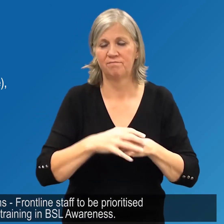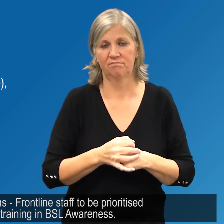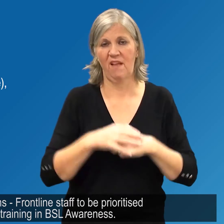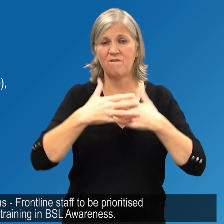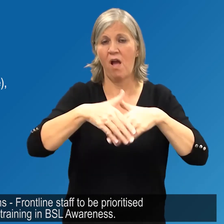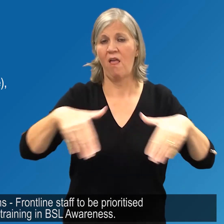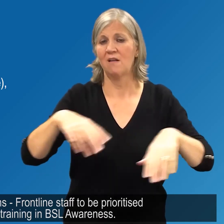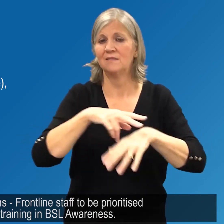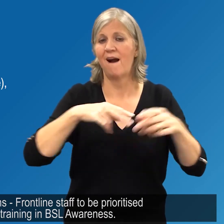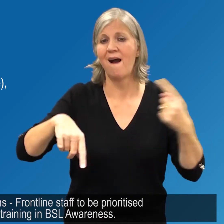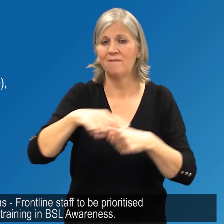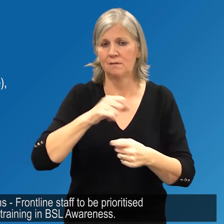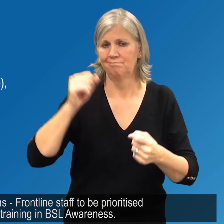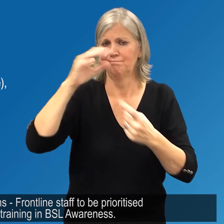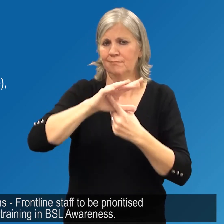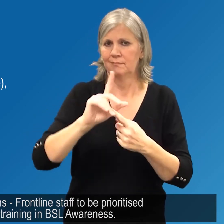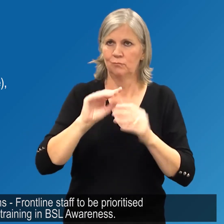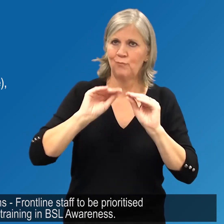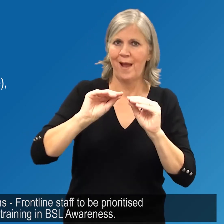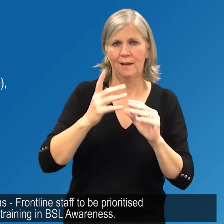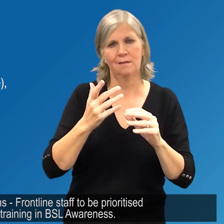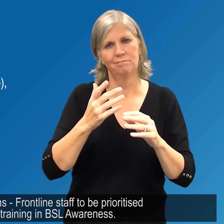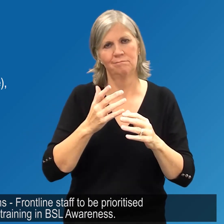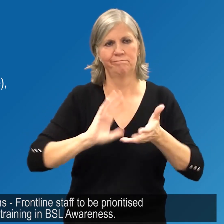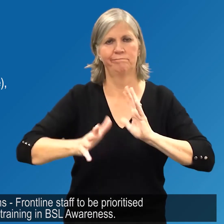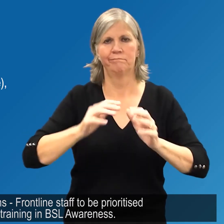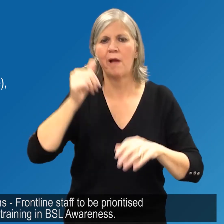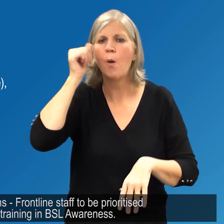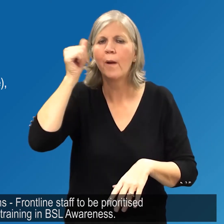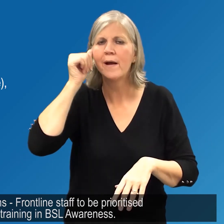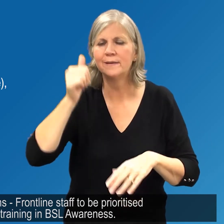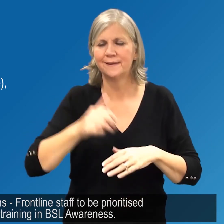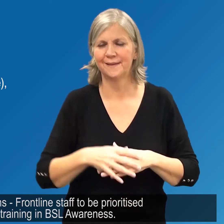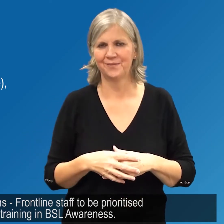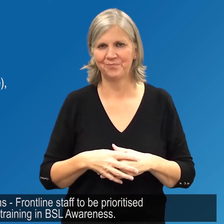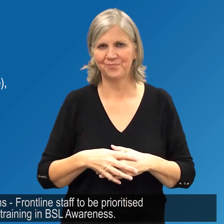Sub-action. Frontline staff to be prioritised for training in BSL awareness.